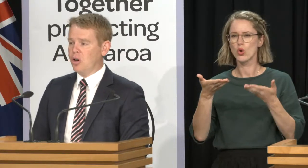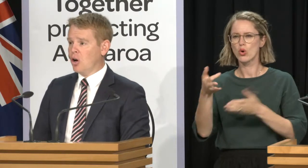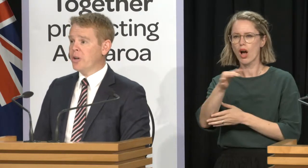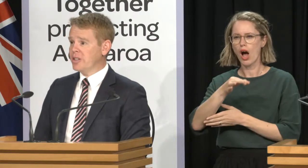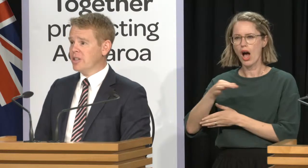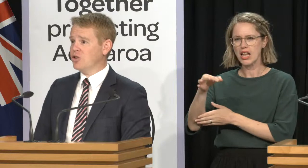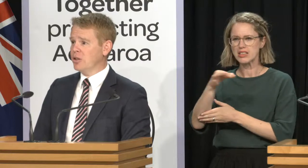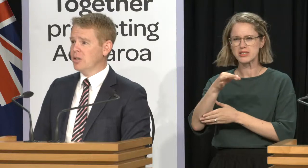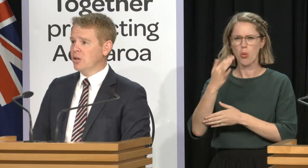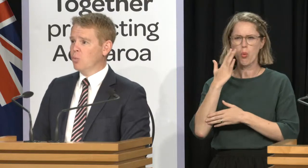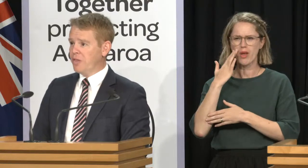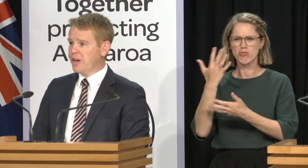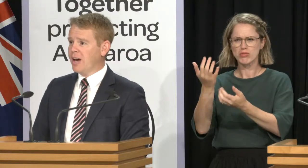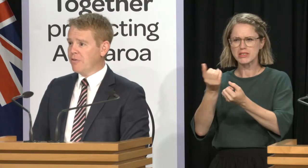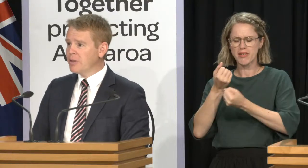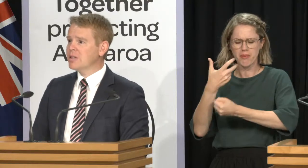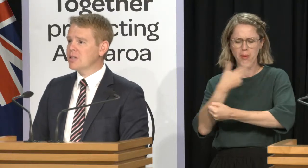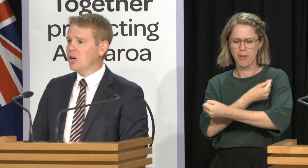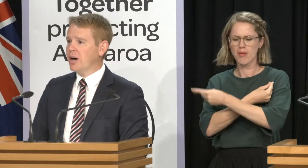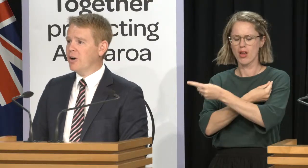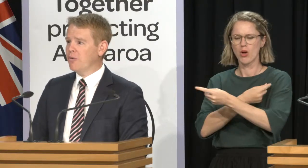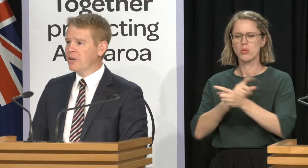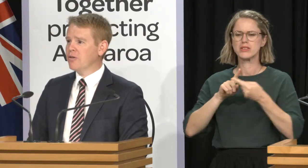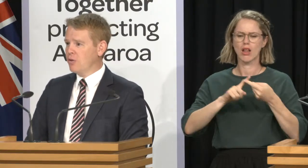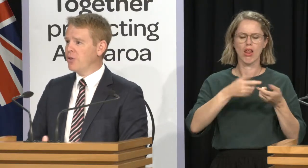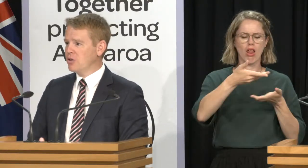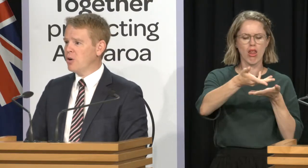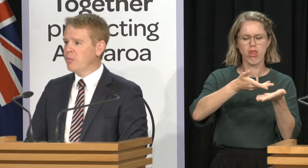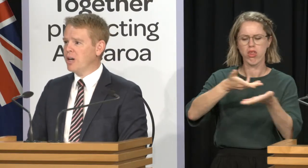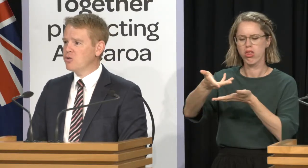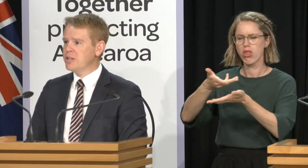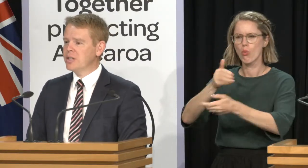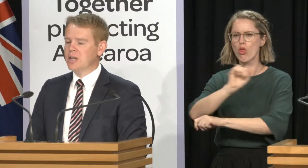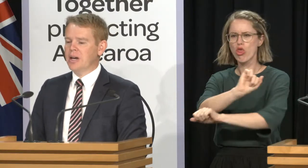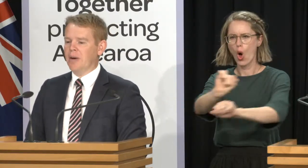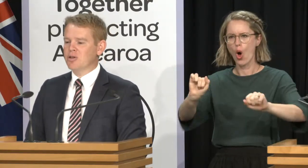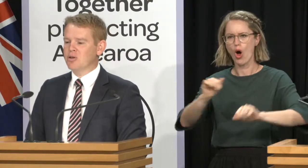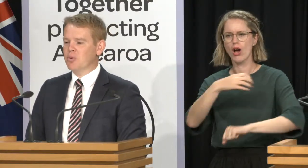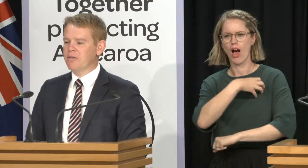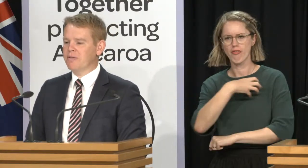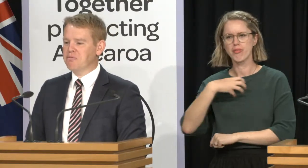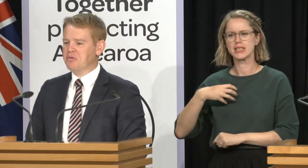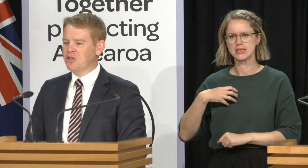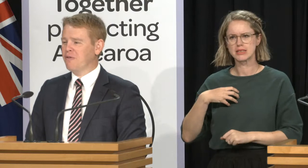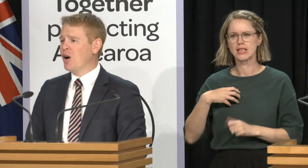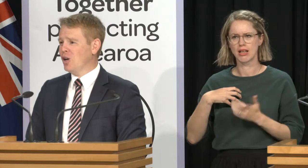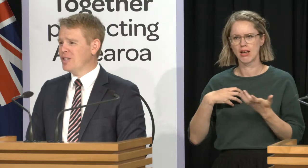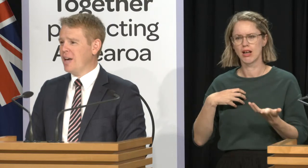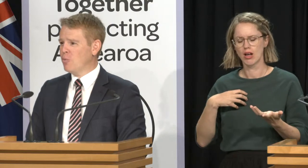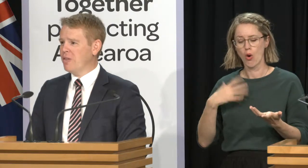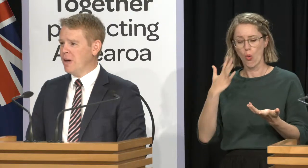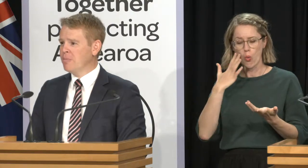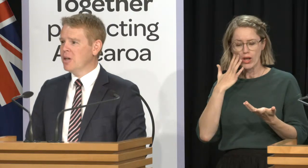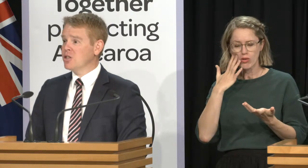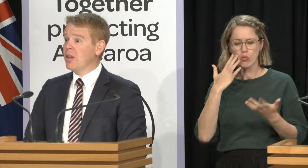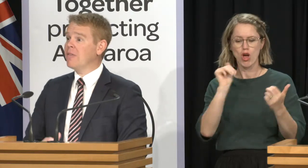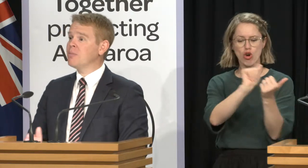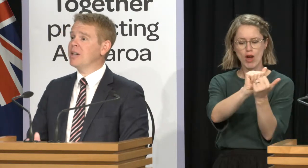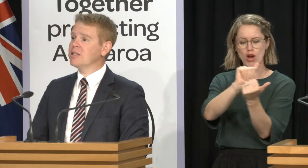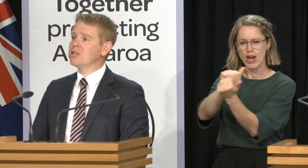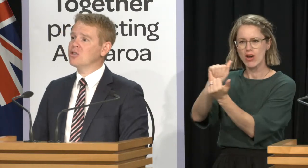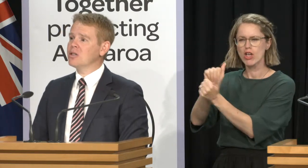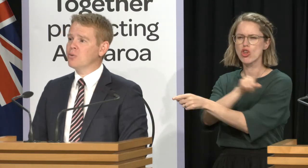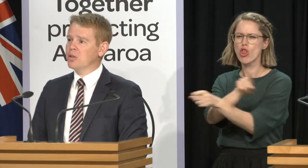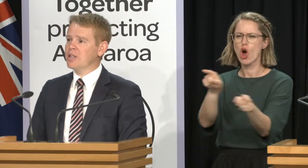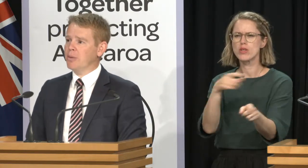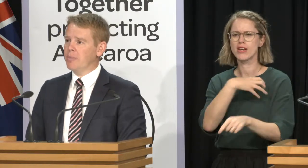of an ongoing discussion with the governments of those realm countries. As soon as we've sort of finalised that with them. So they have to